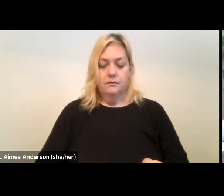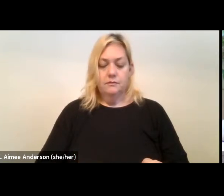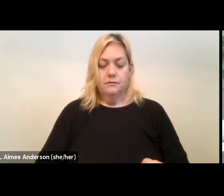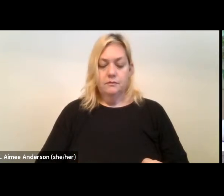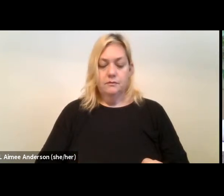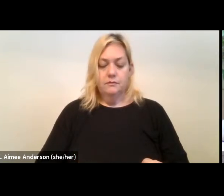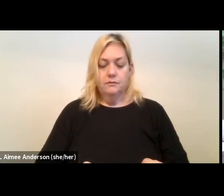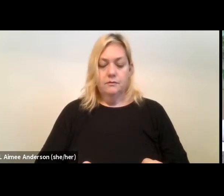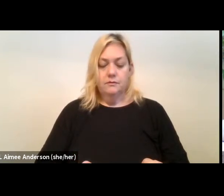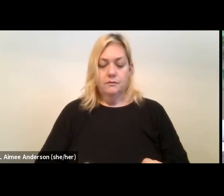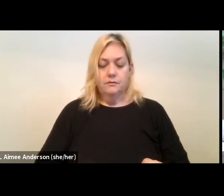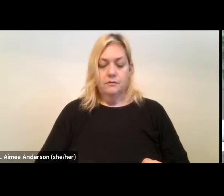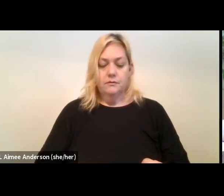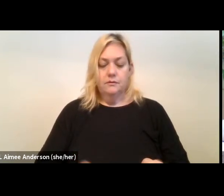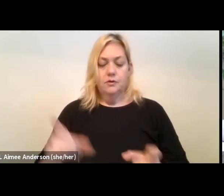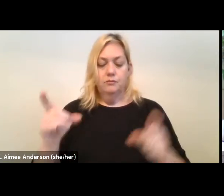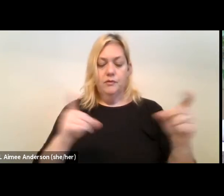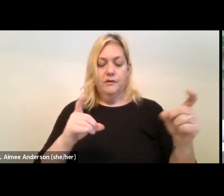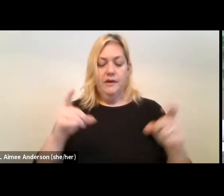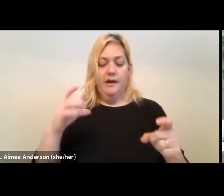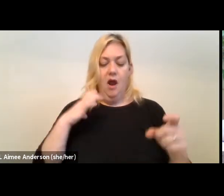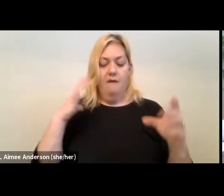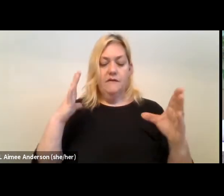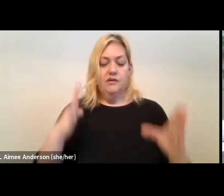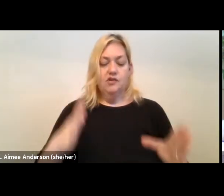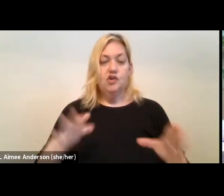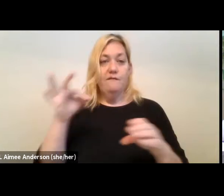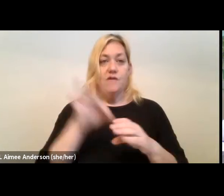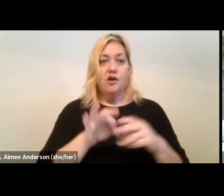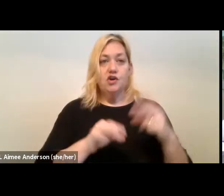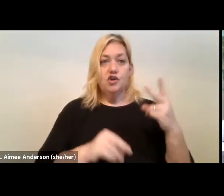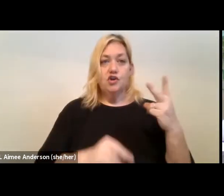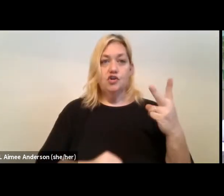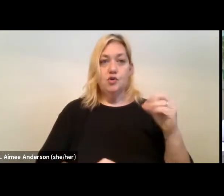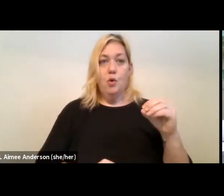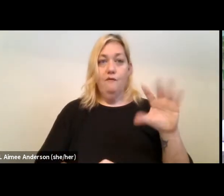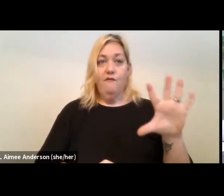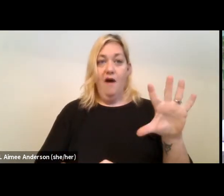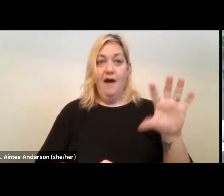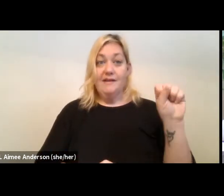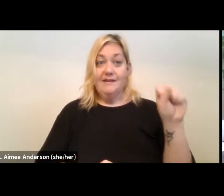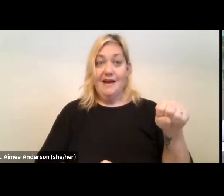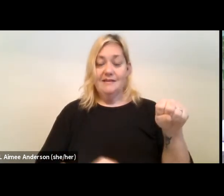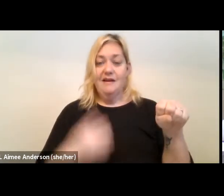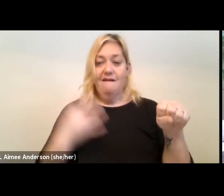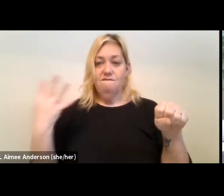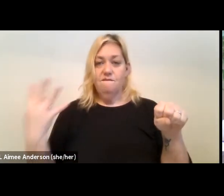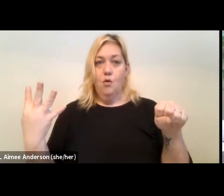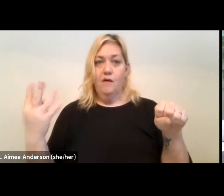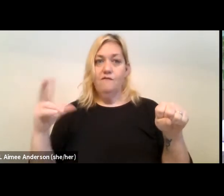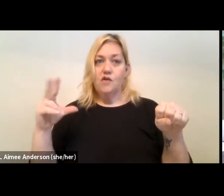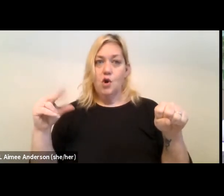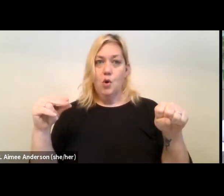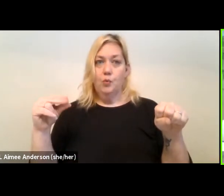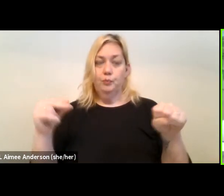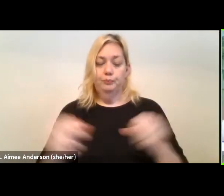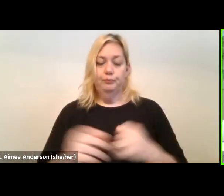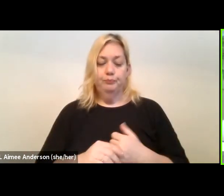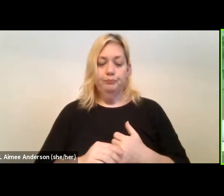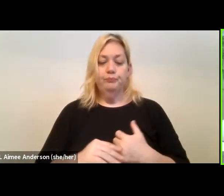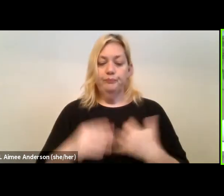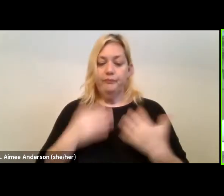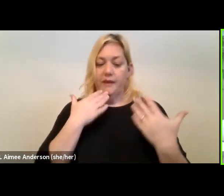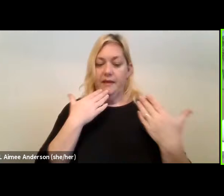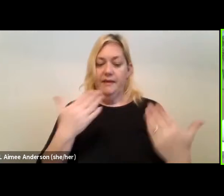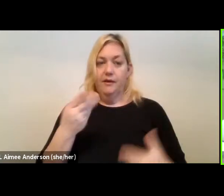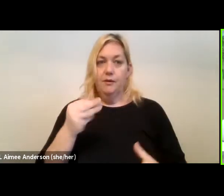Madam Presiding Officer, it is 205 yes and 4 no. Thank you, Mr.